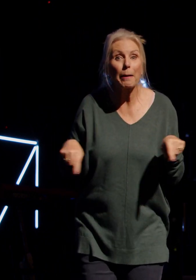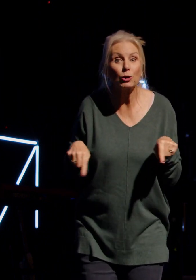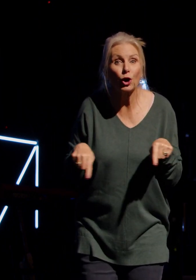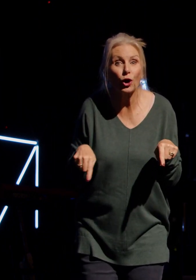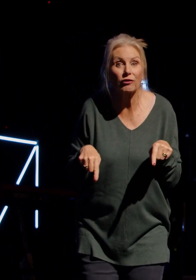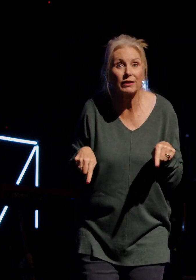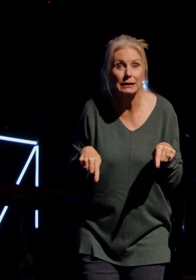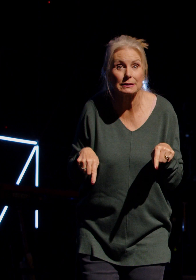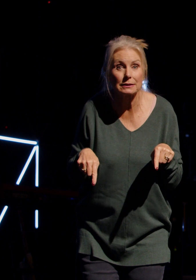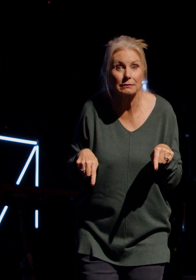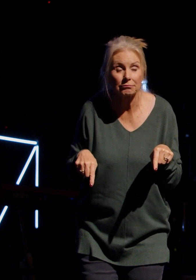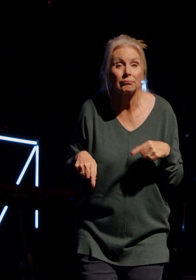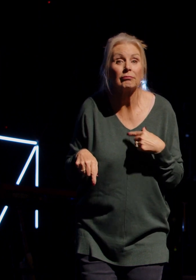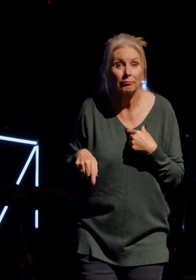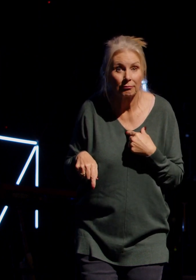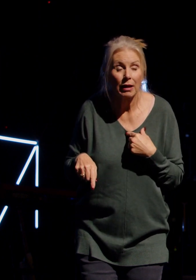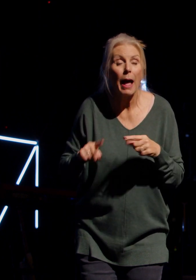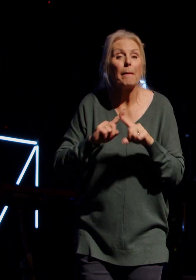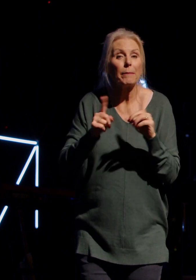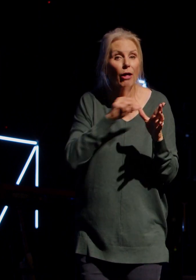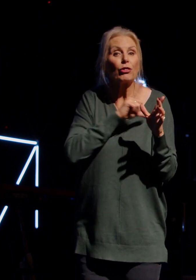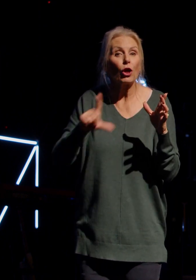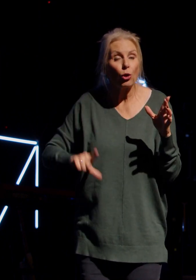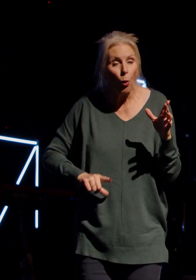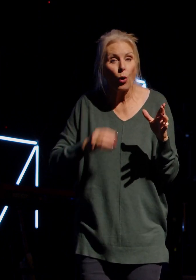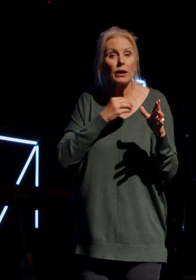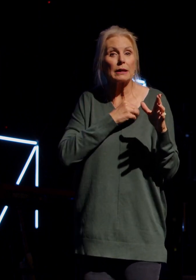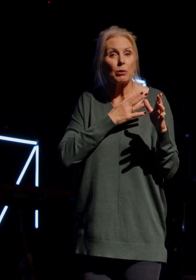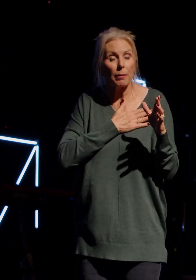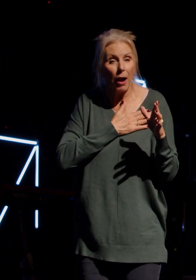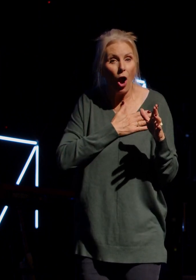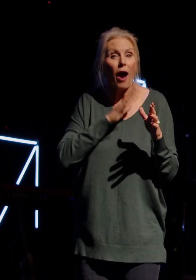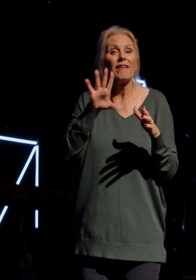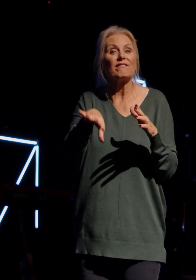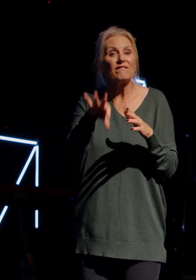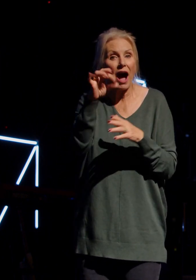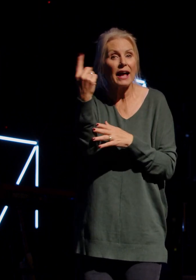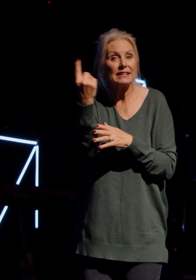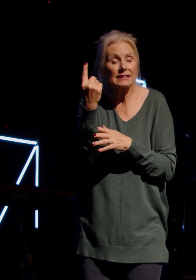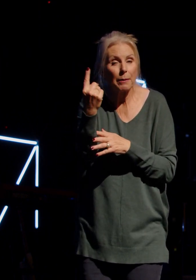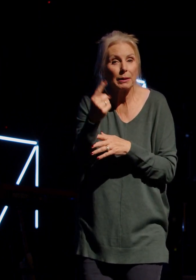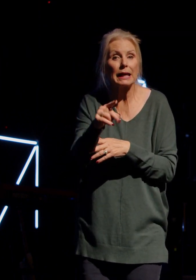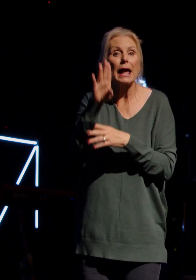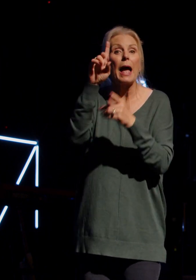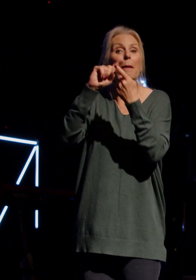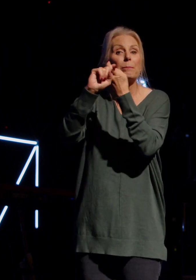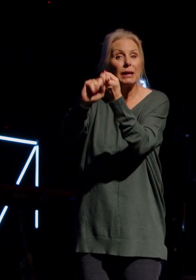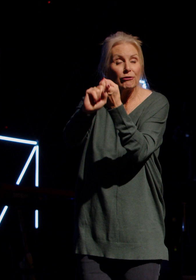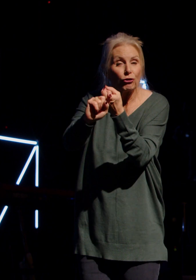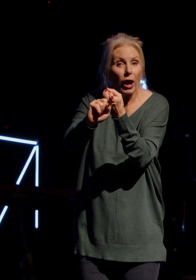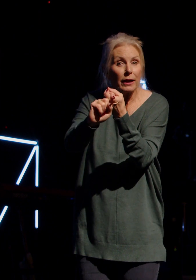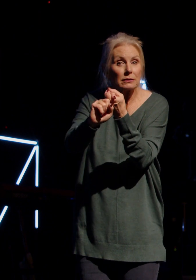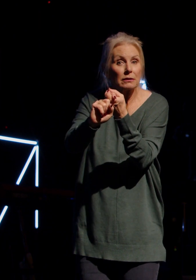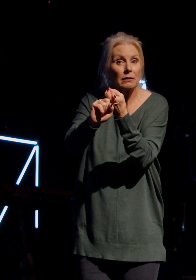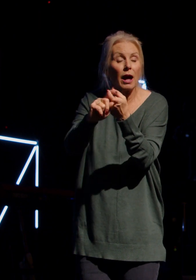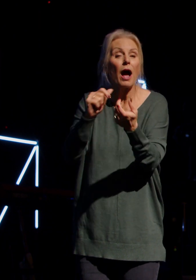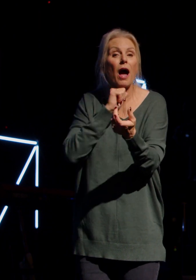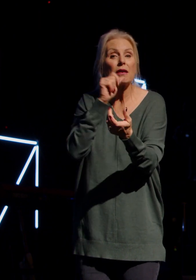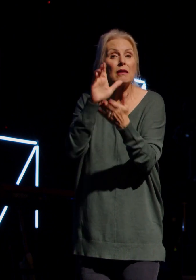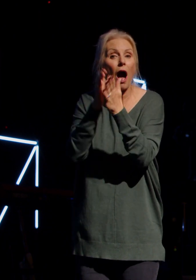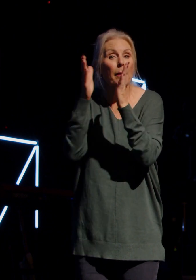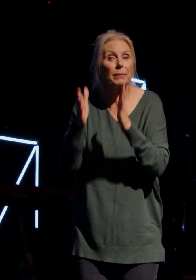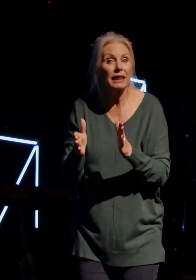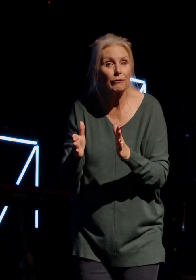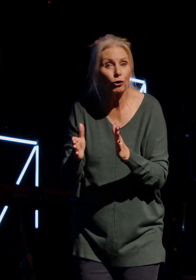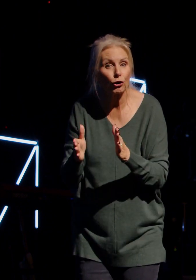know. I'm nervous about it. But that's what the Lord has put on my heart to do right now, from even reading and studying all these things. So we have to find, we have to take